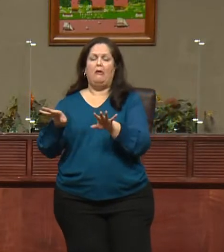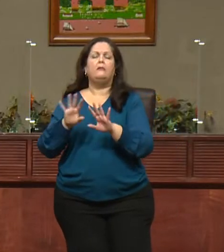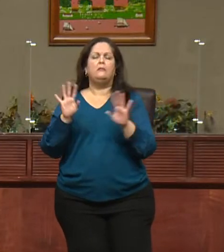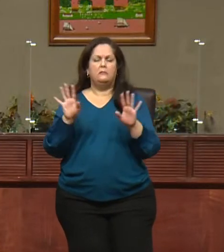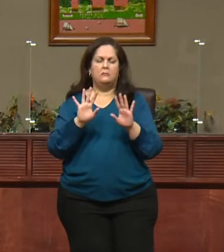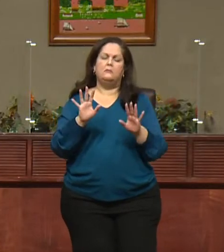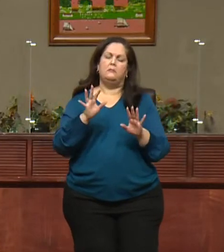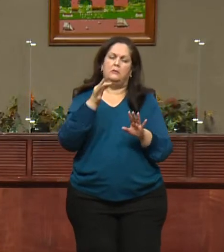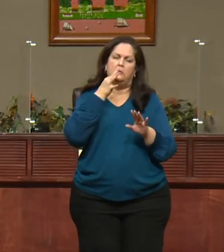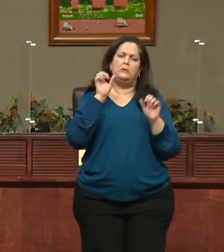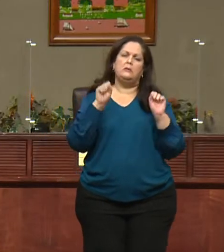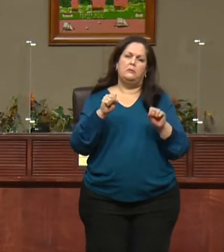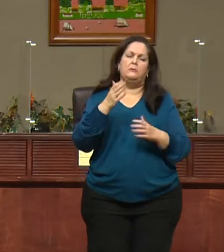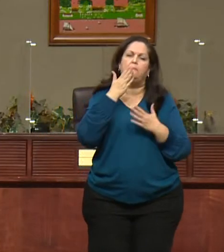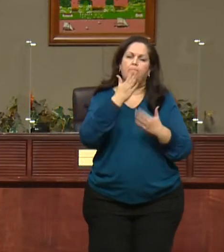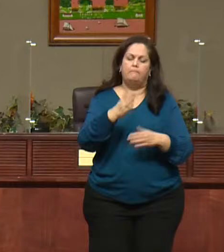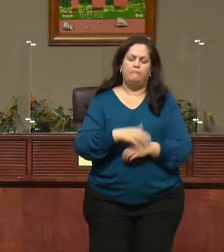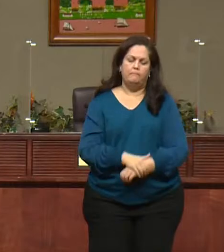as possible. Thanks.